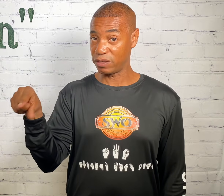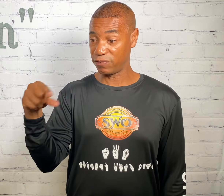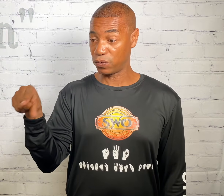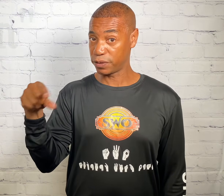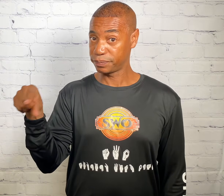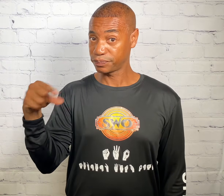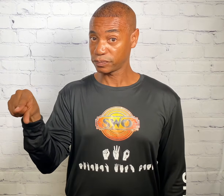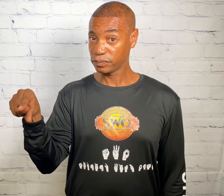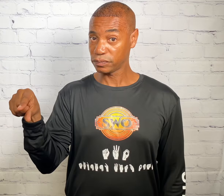the viewer.